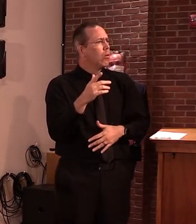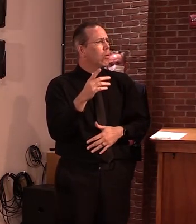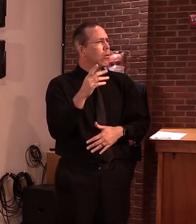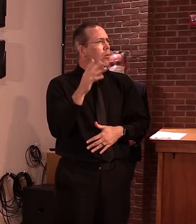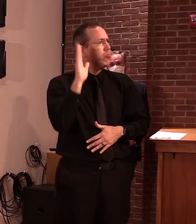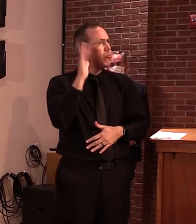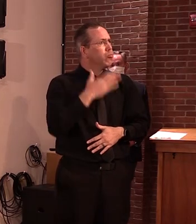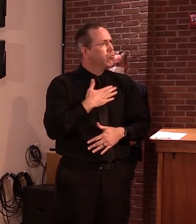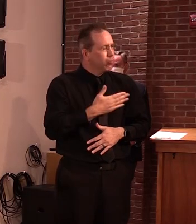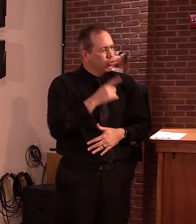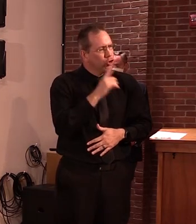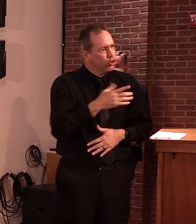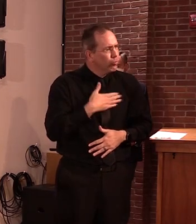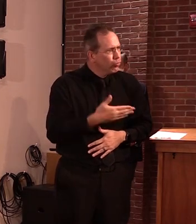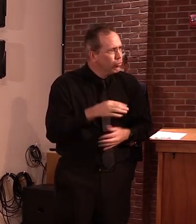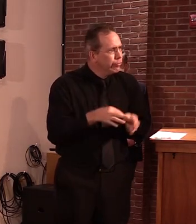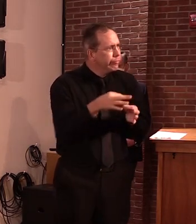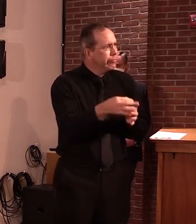Flexibility is key here.